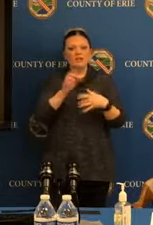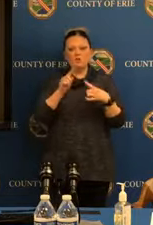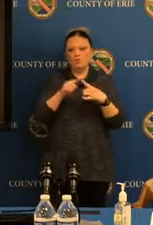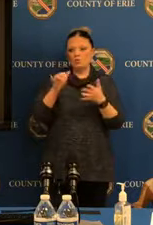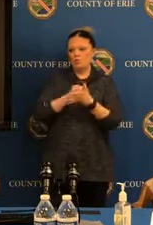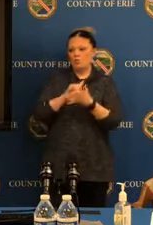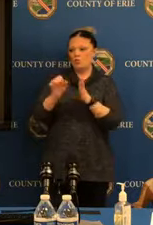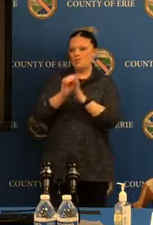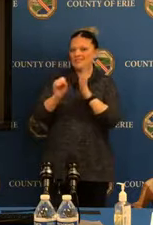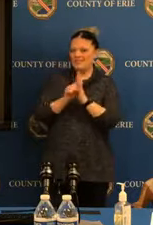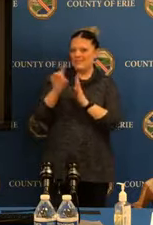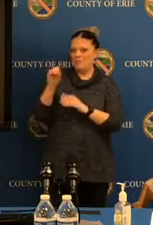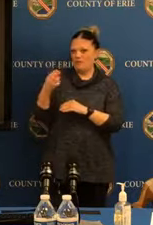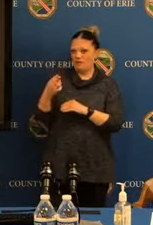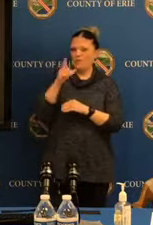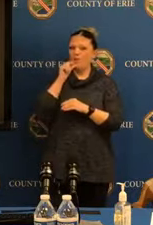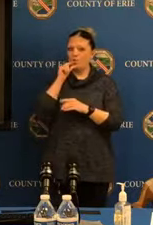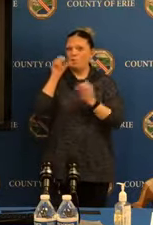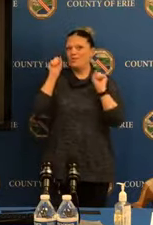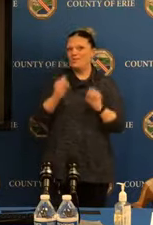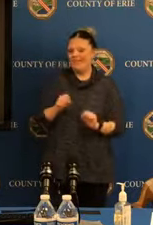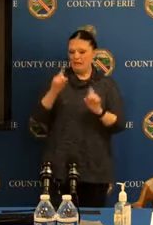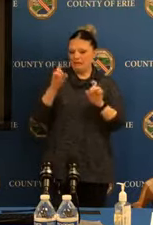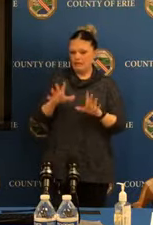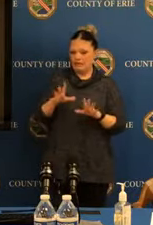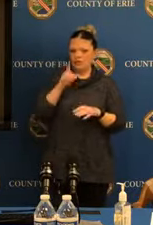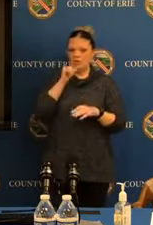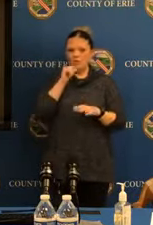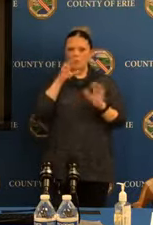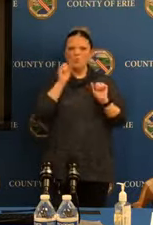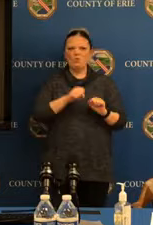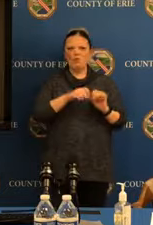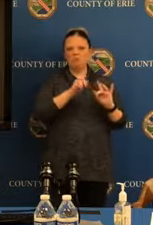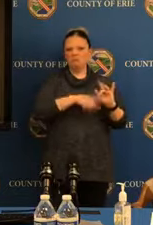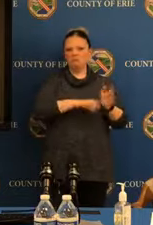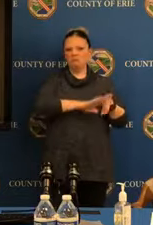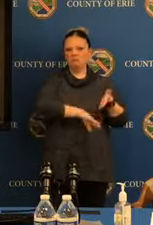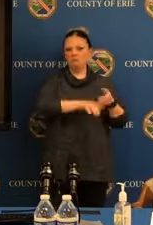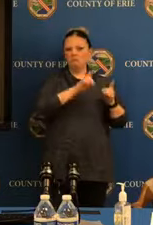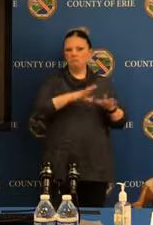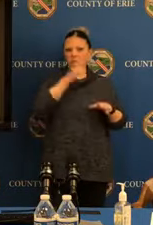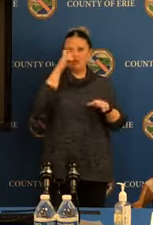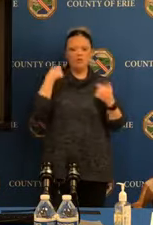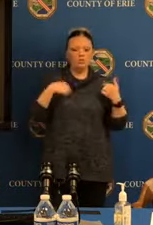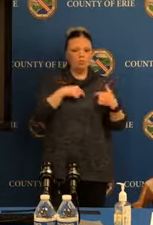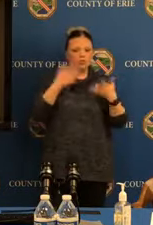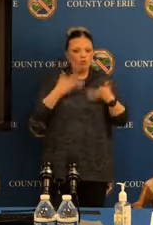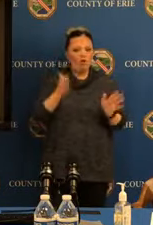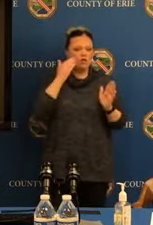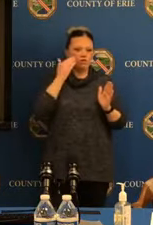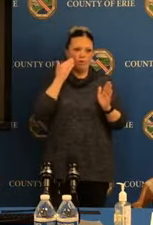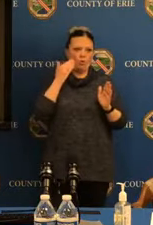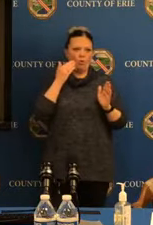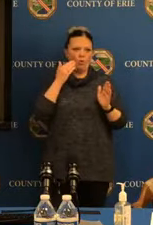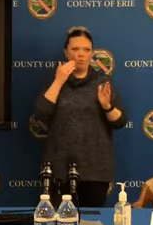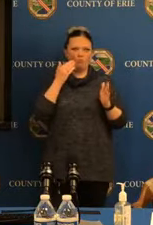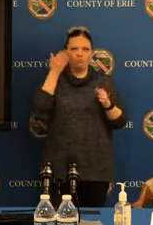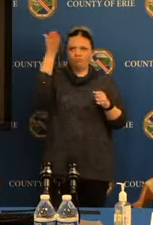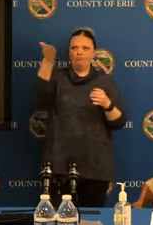Department of who should be tested and who may be able to forego testing, because we already know we have community spread.